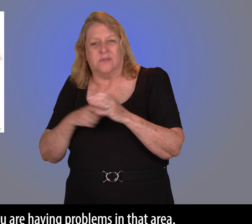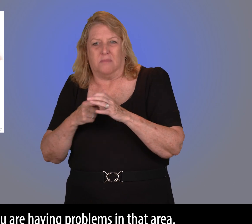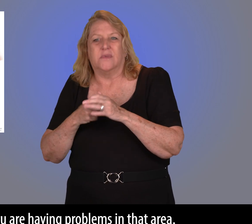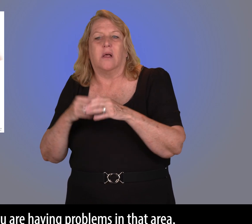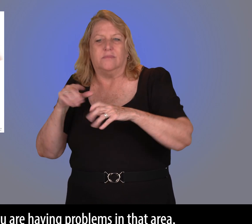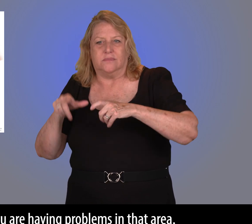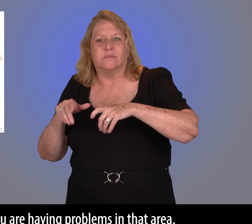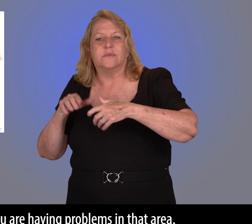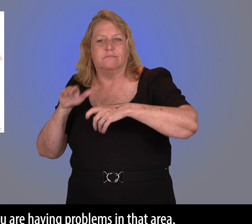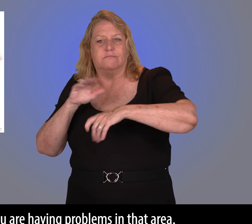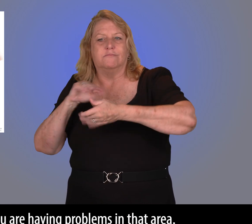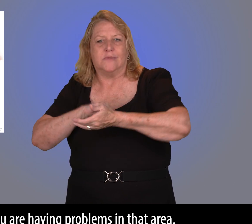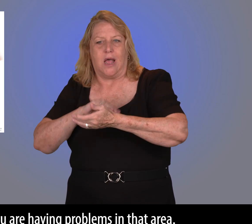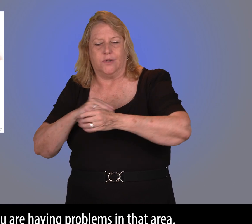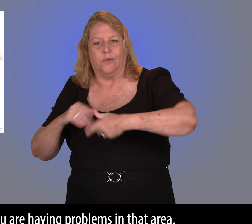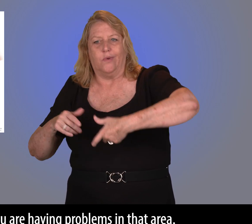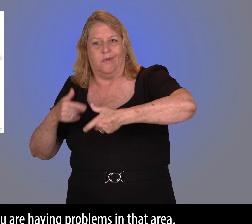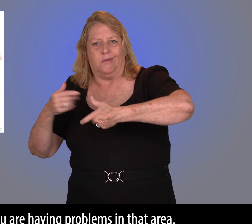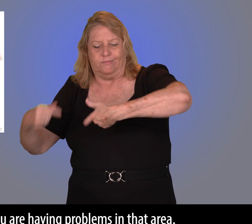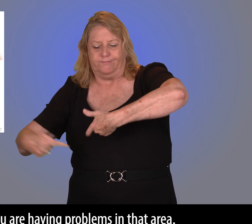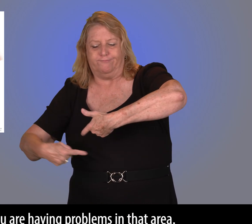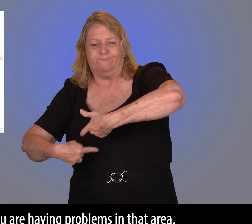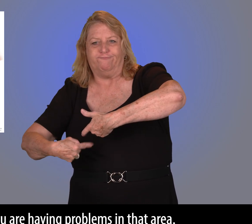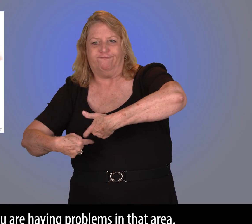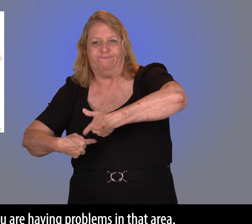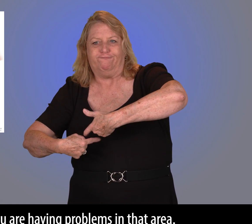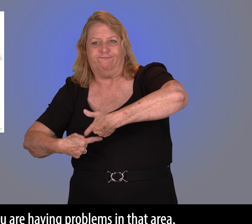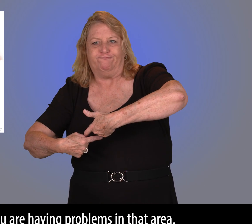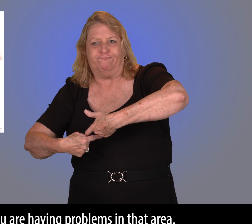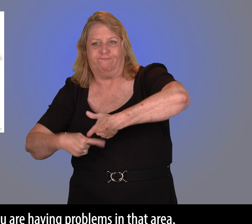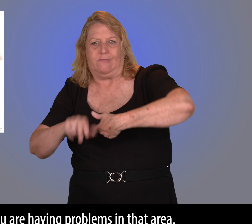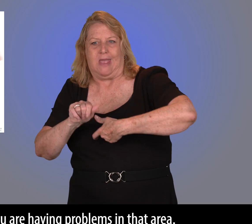especially if you're having problems in that area.